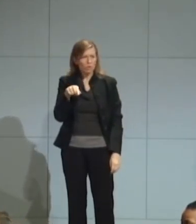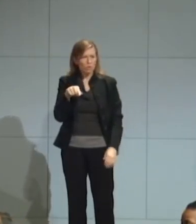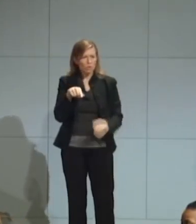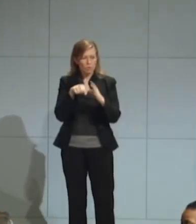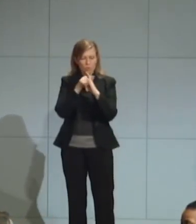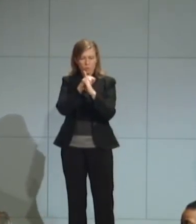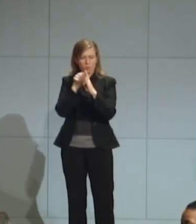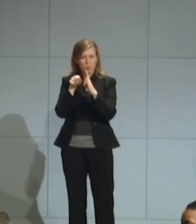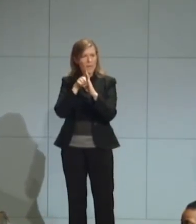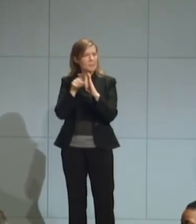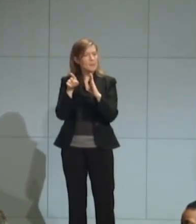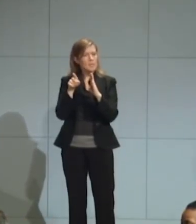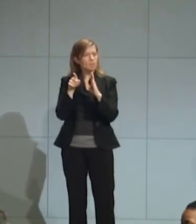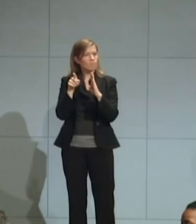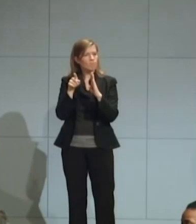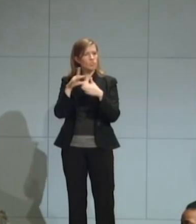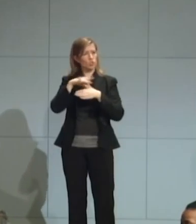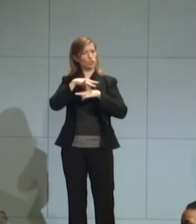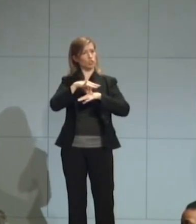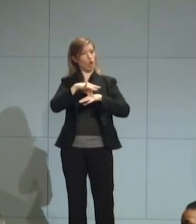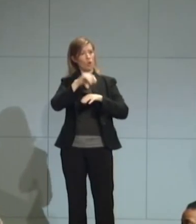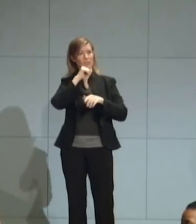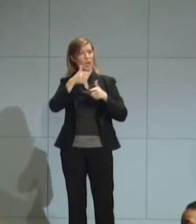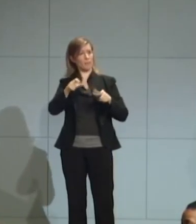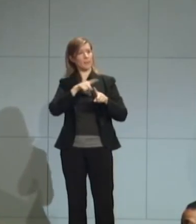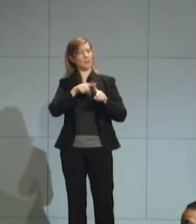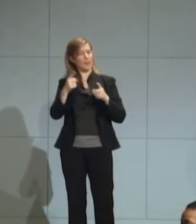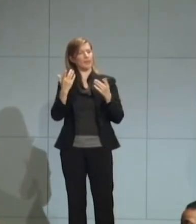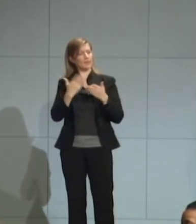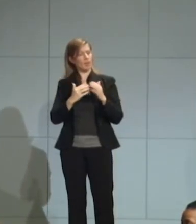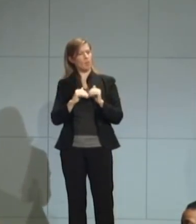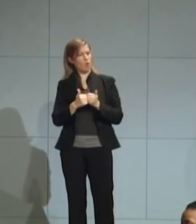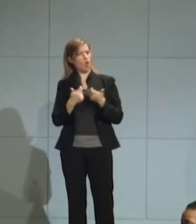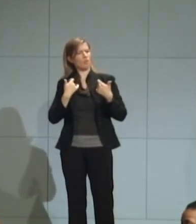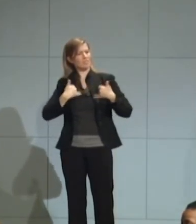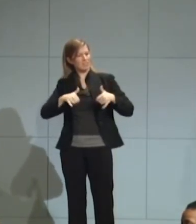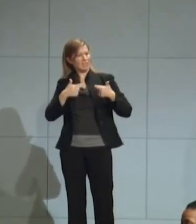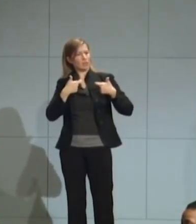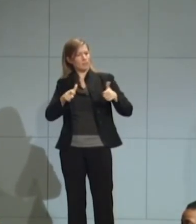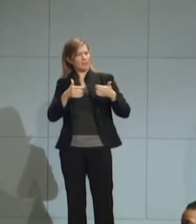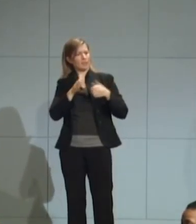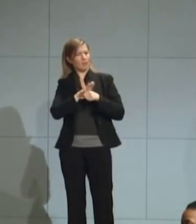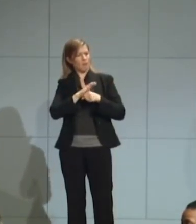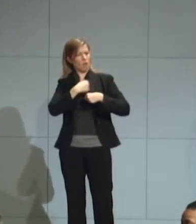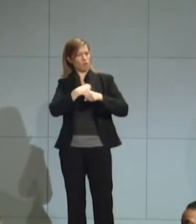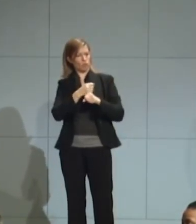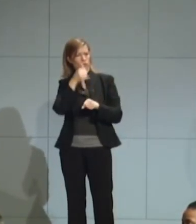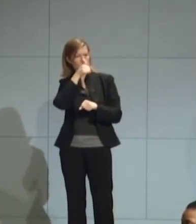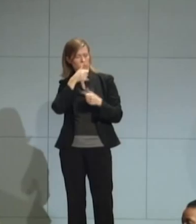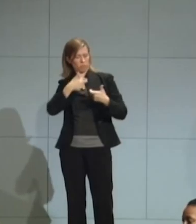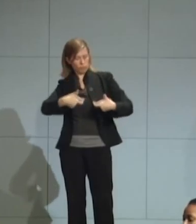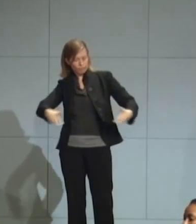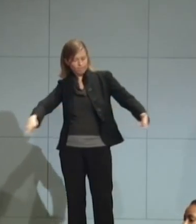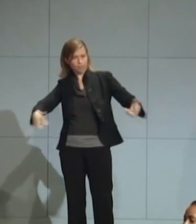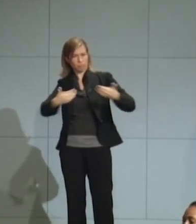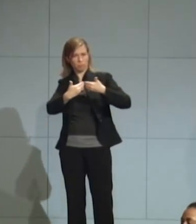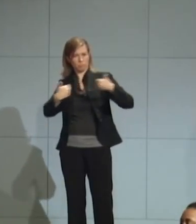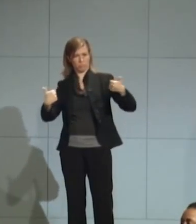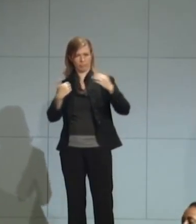living on that land that their ancestors received, or not living on it, but they have benefited from